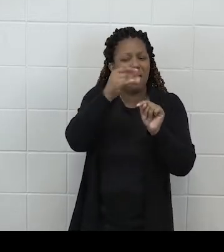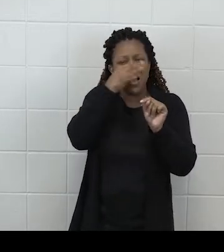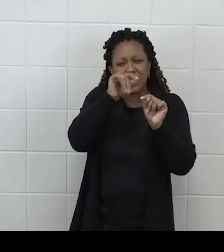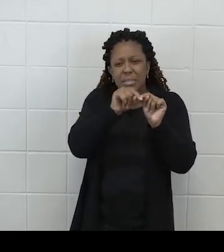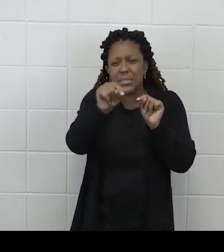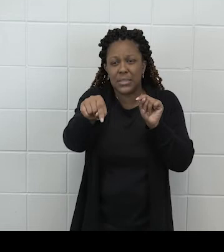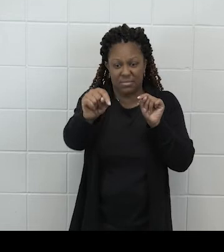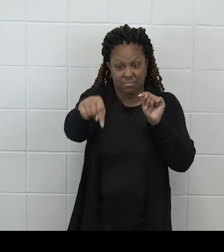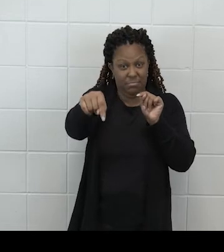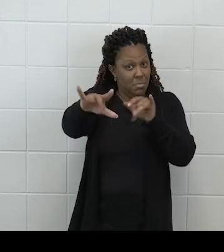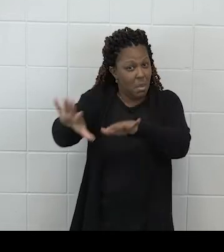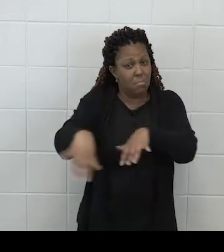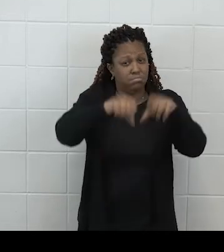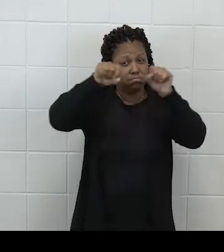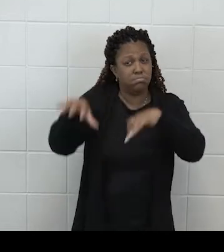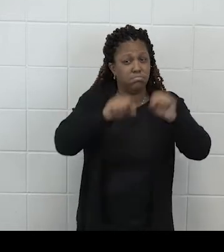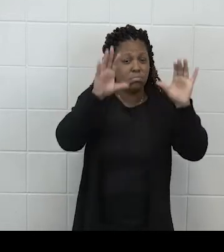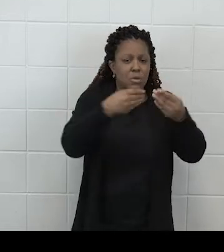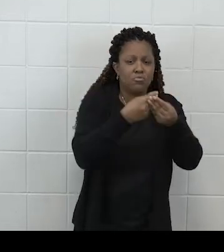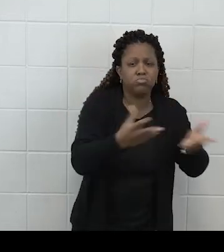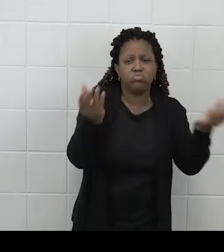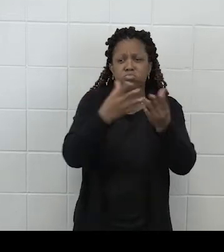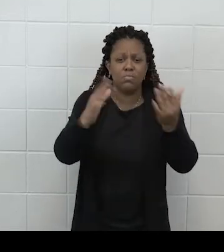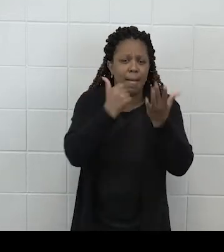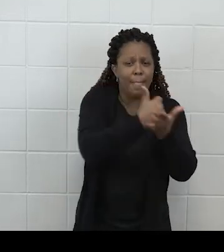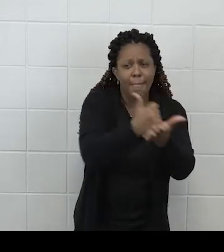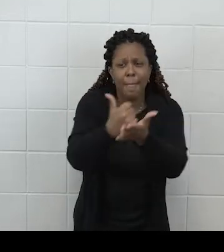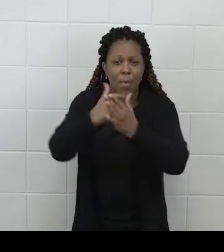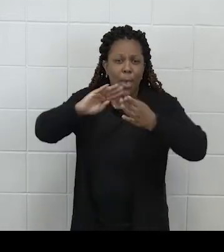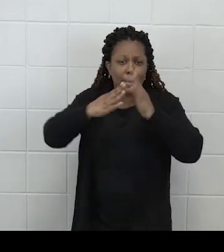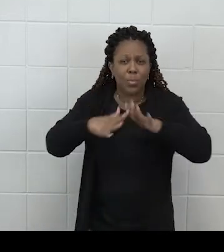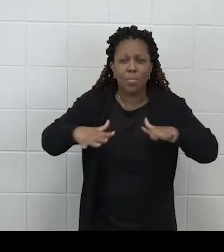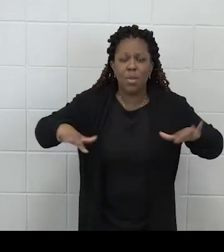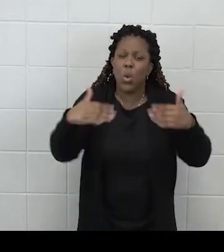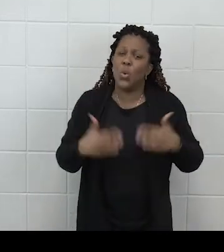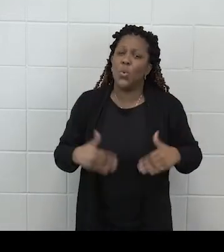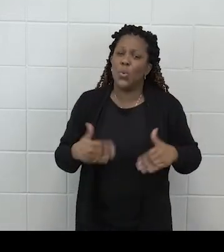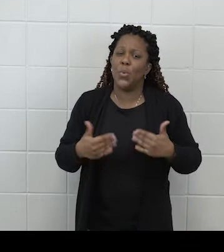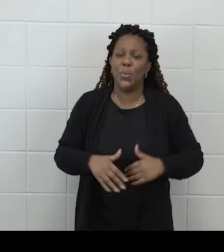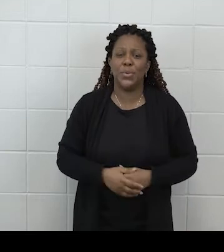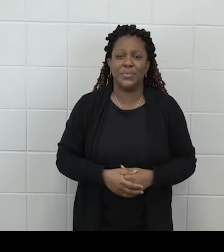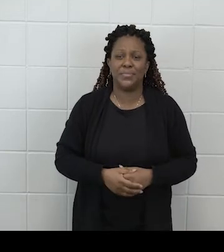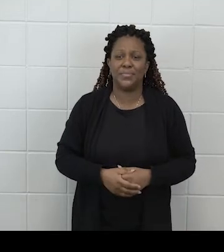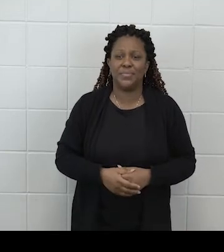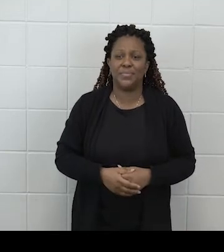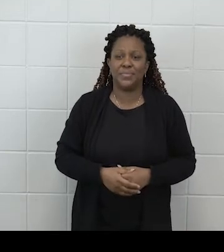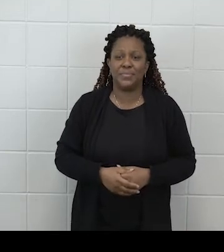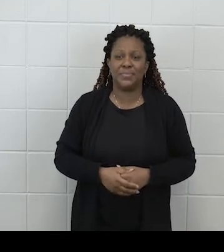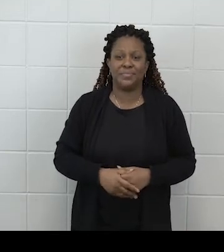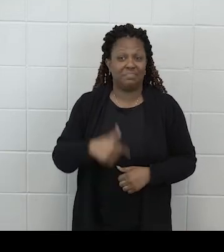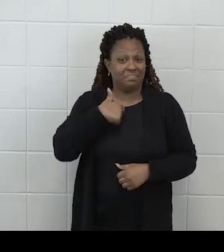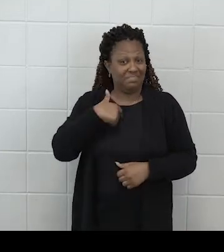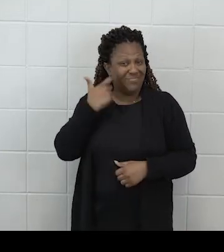been accompanying people throughout these last several months. As I mentioned earlier, today is